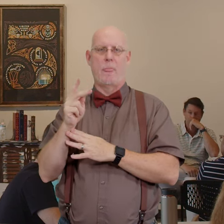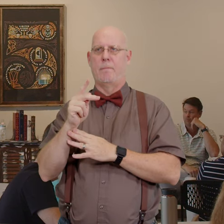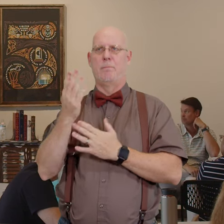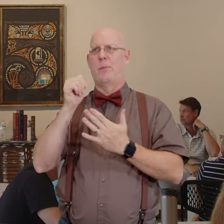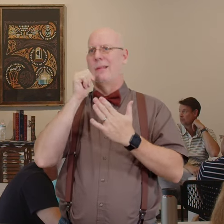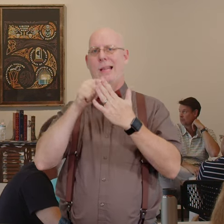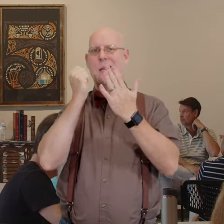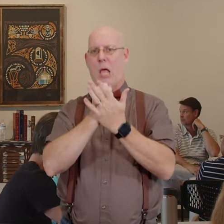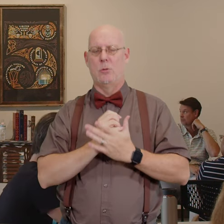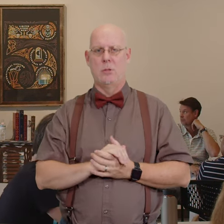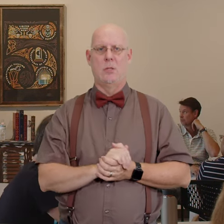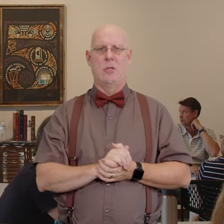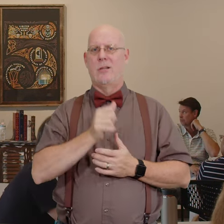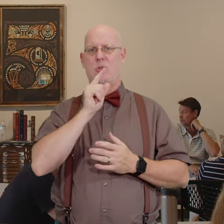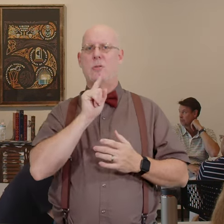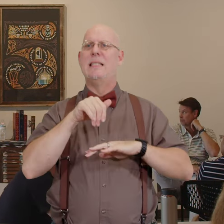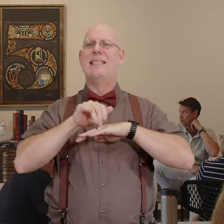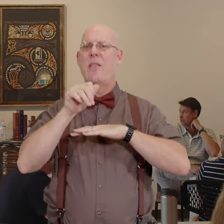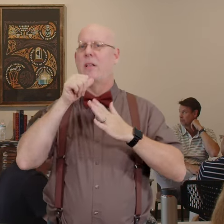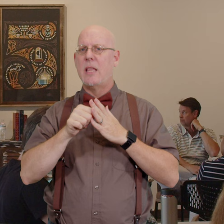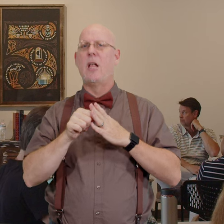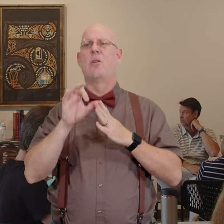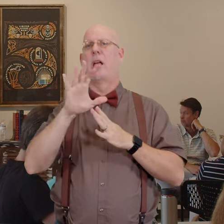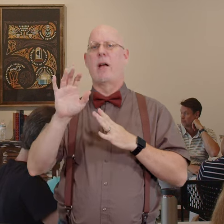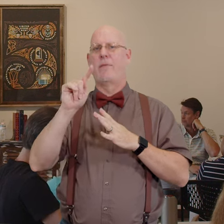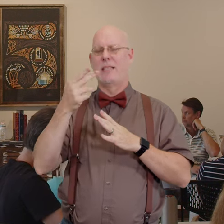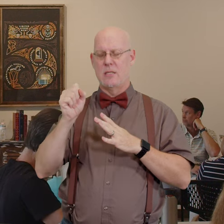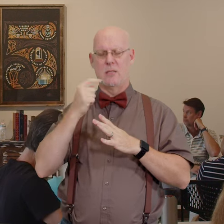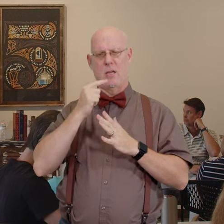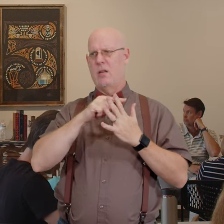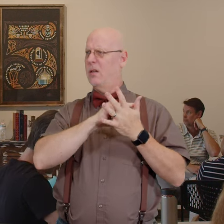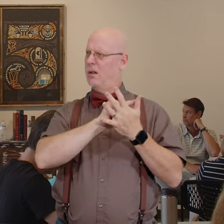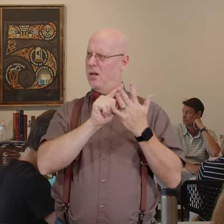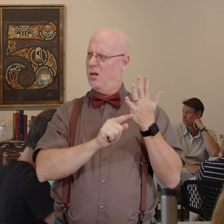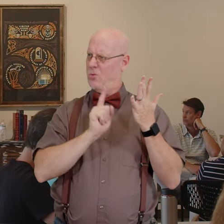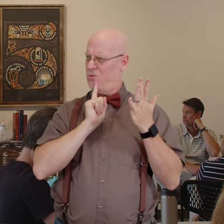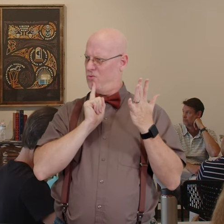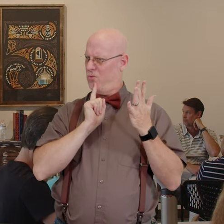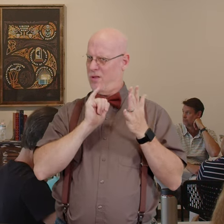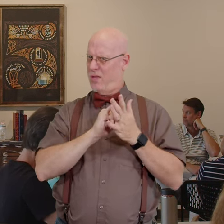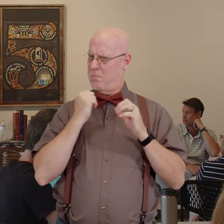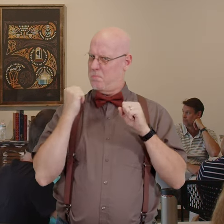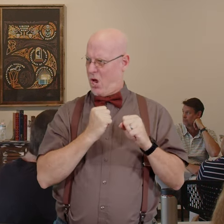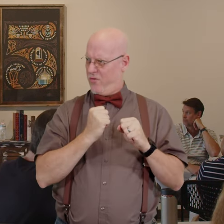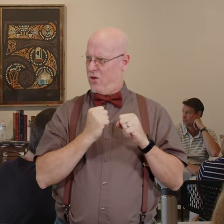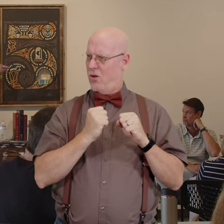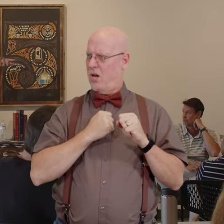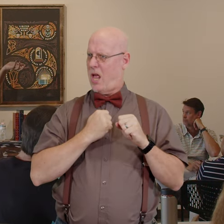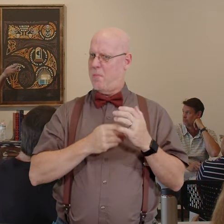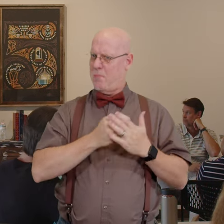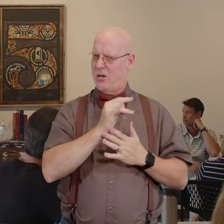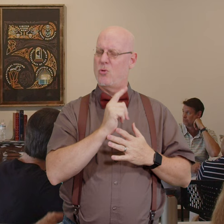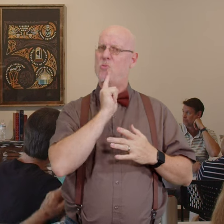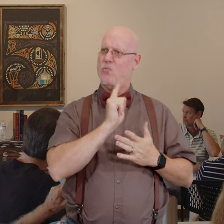He might not even nailed them on the church door. We're unsure about that. He definitely sent the letter, the 95 Theses, which are saying, hey, are these things really efficacious? Like, are they really powerful? Like,